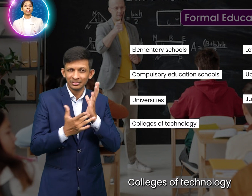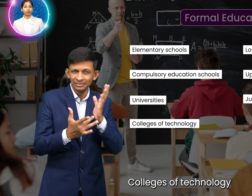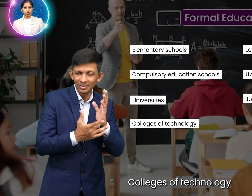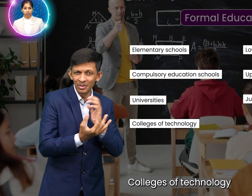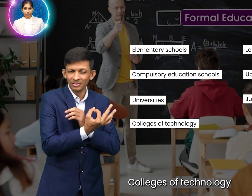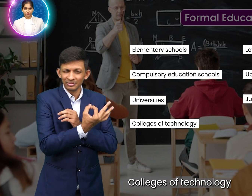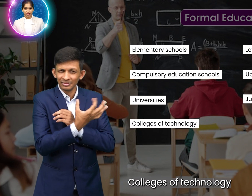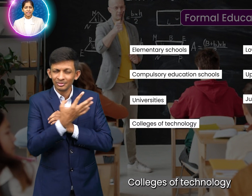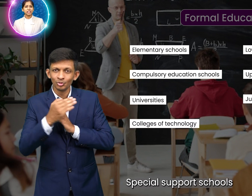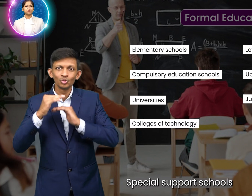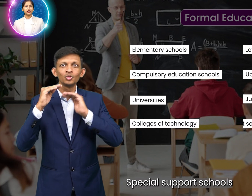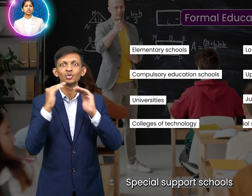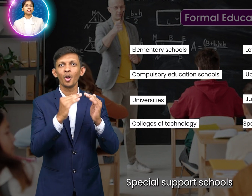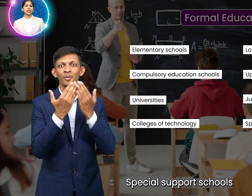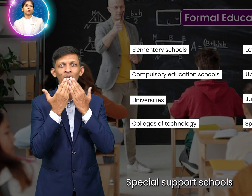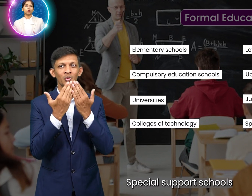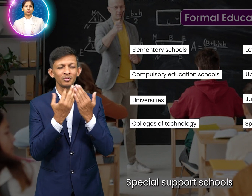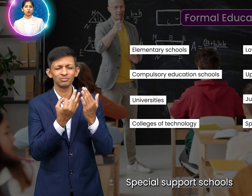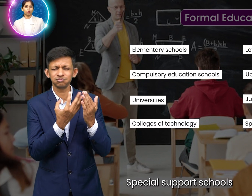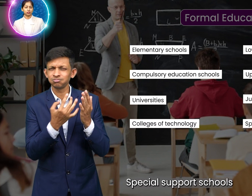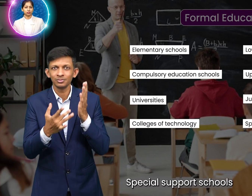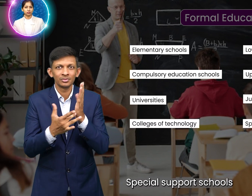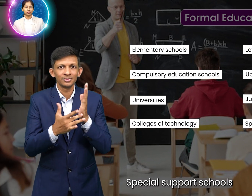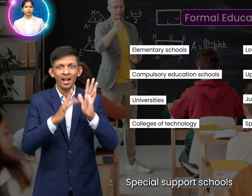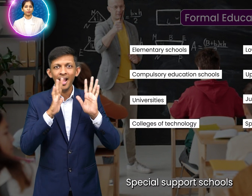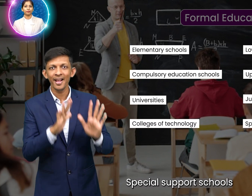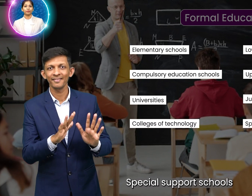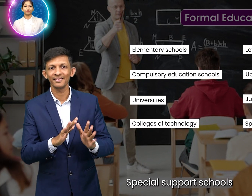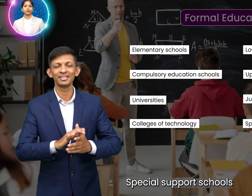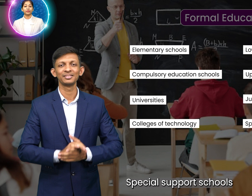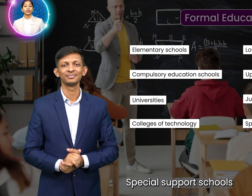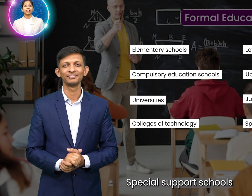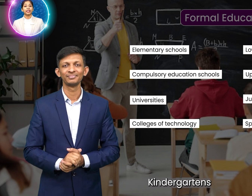colleges of technology, special support schools,